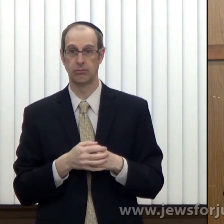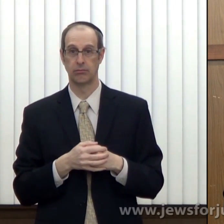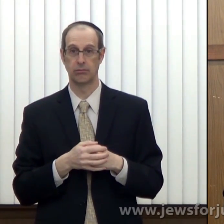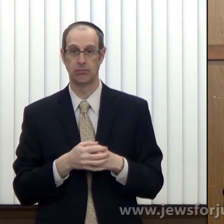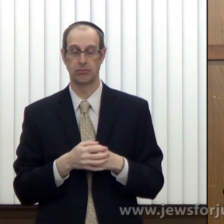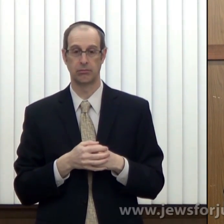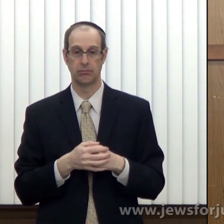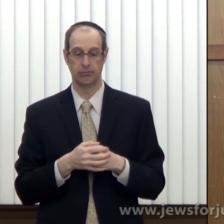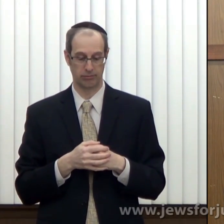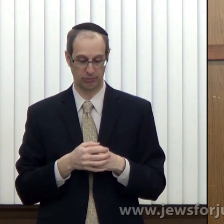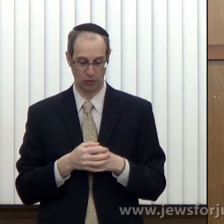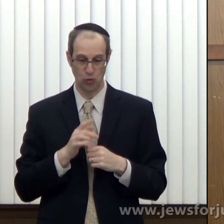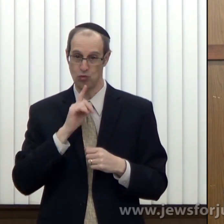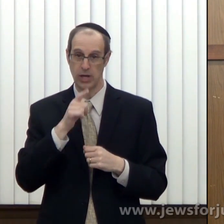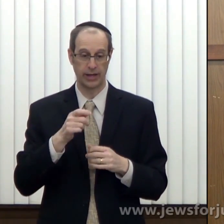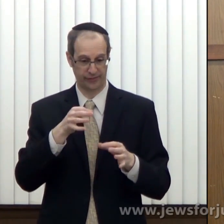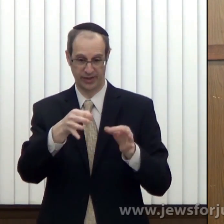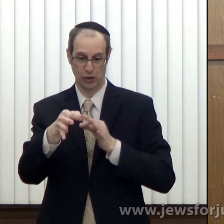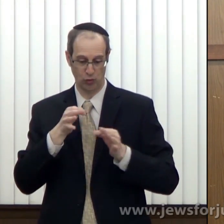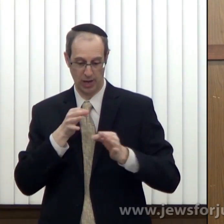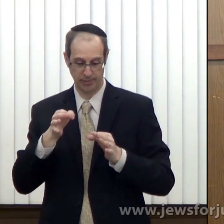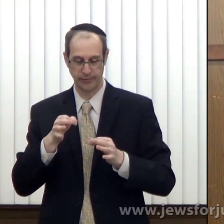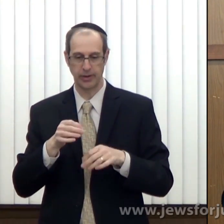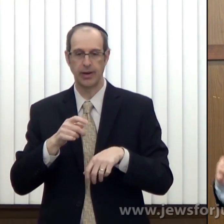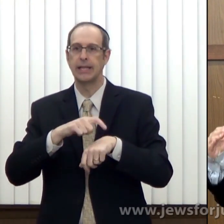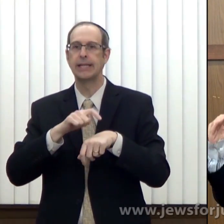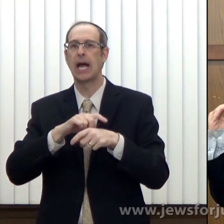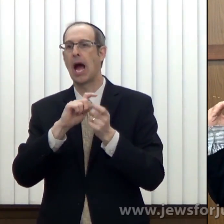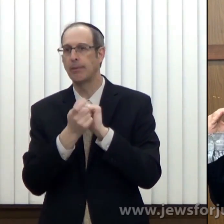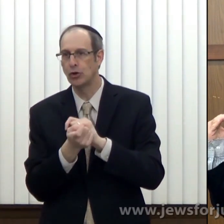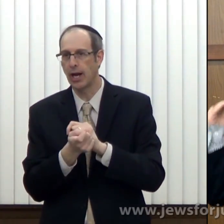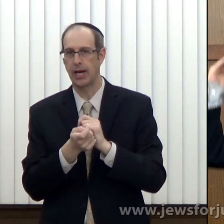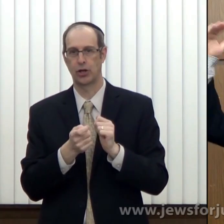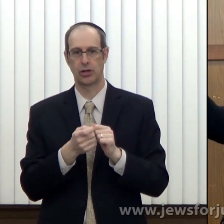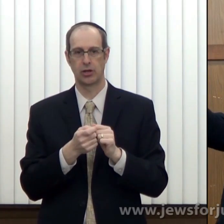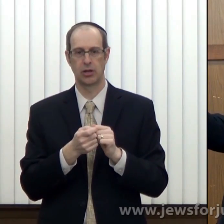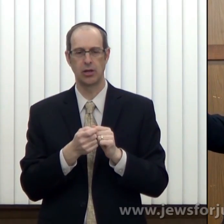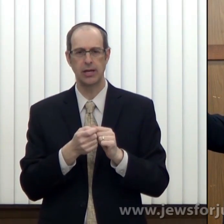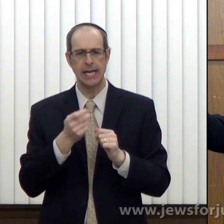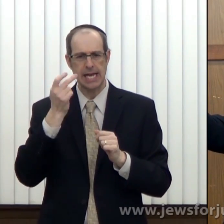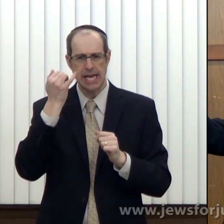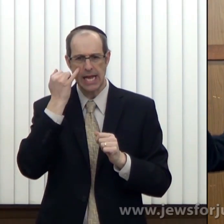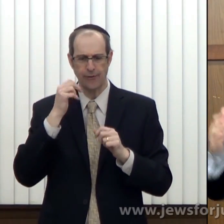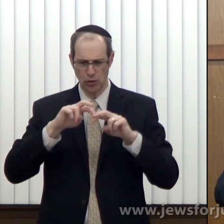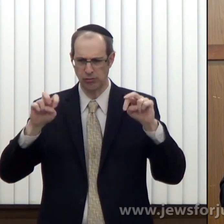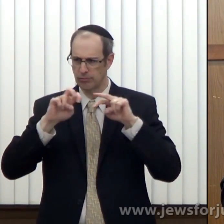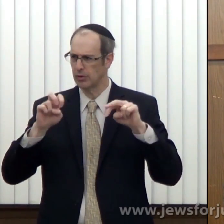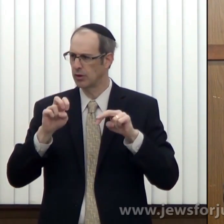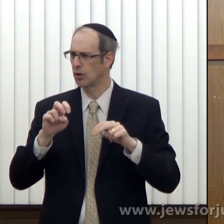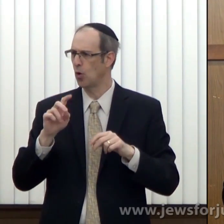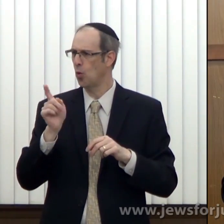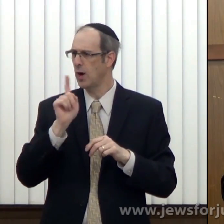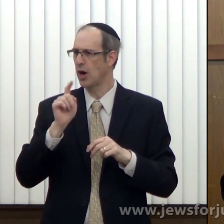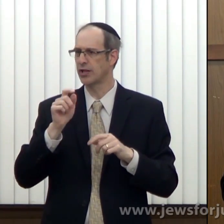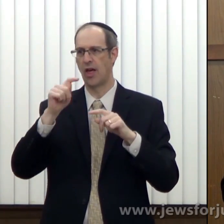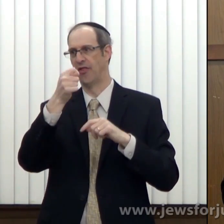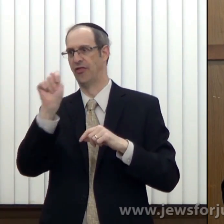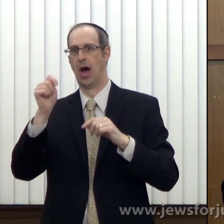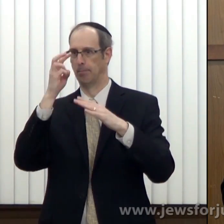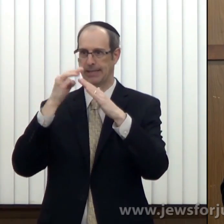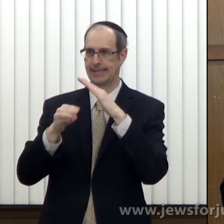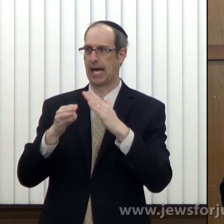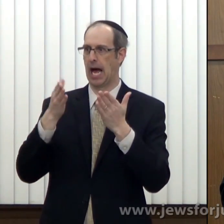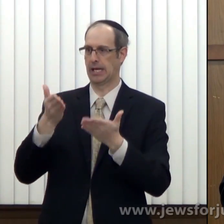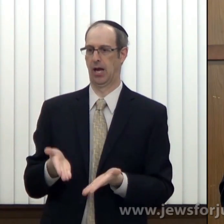So if we are looking for information about the Messiah, it's not going to be in